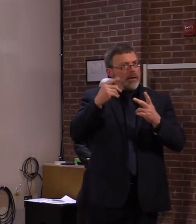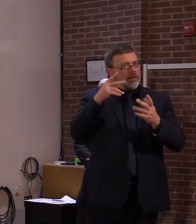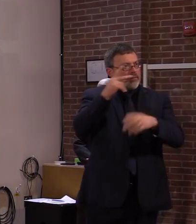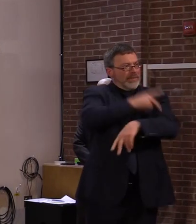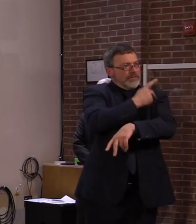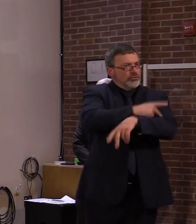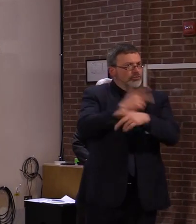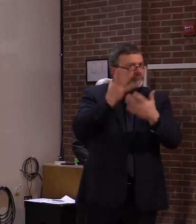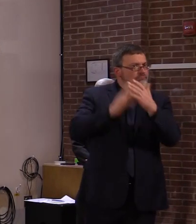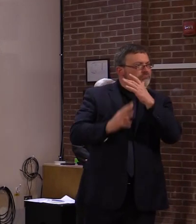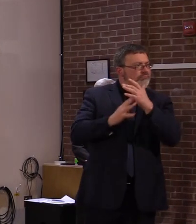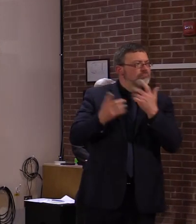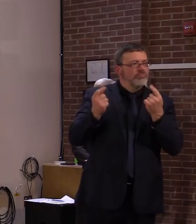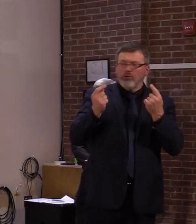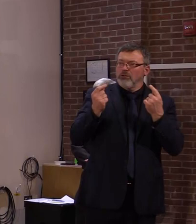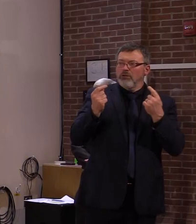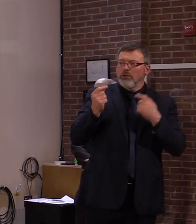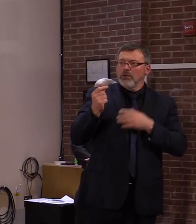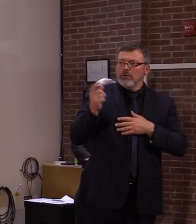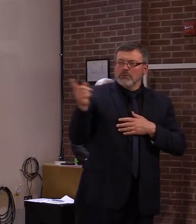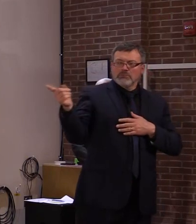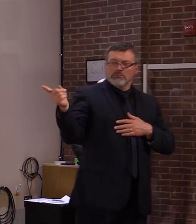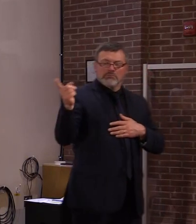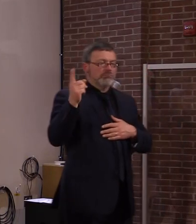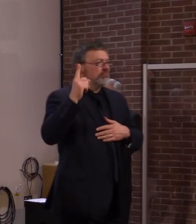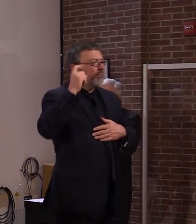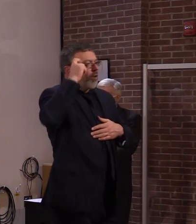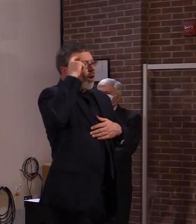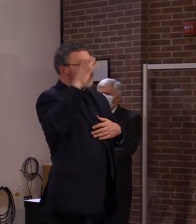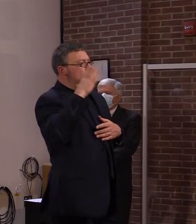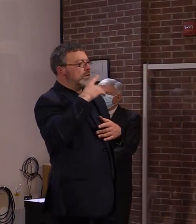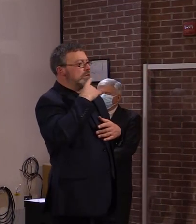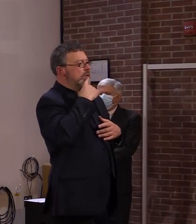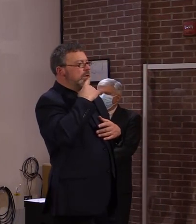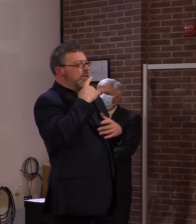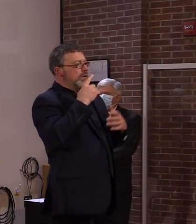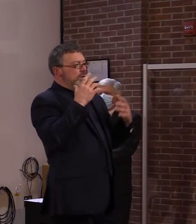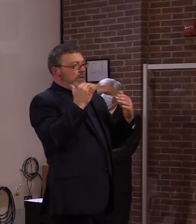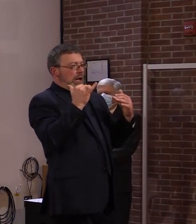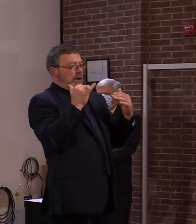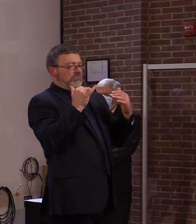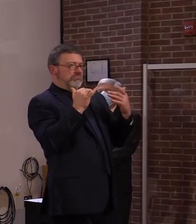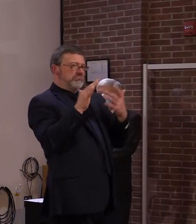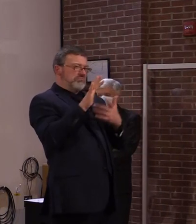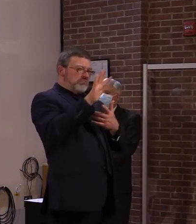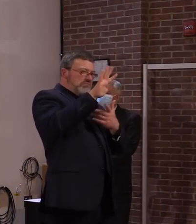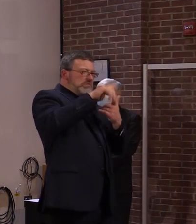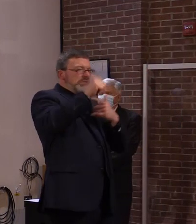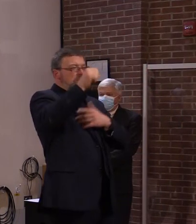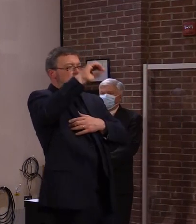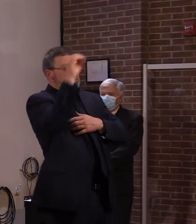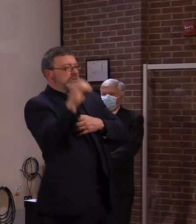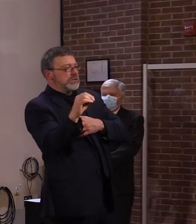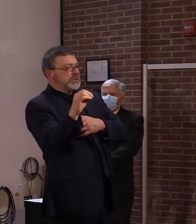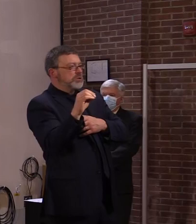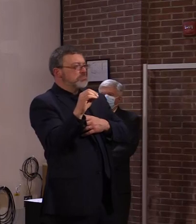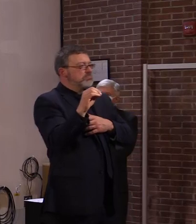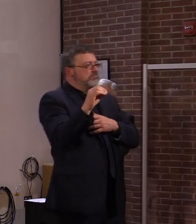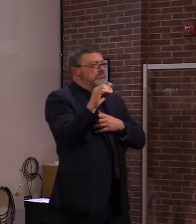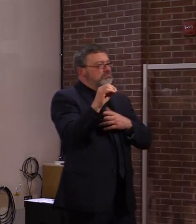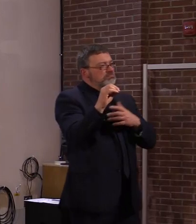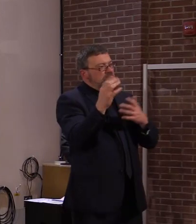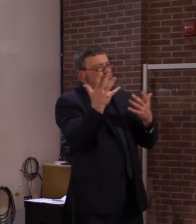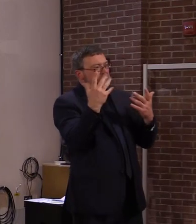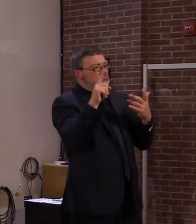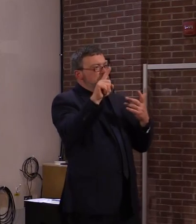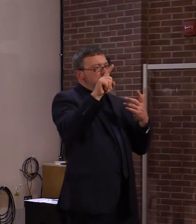to, at any given day, it's not consistent, 5 to 10%. So if we have 101, anywhere between